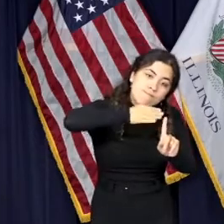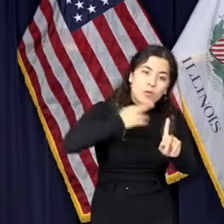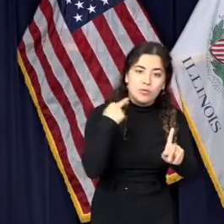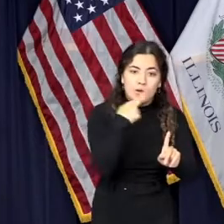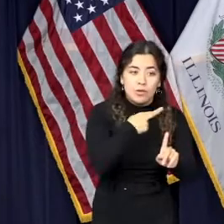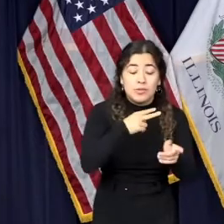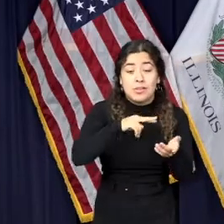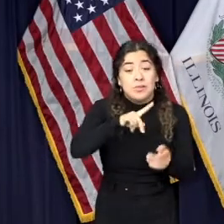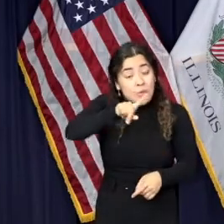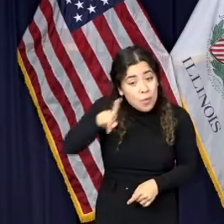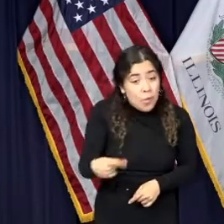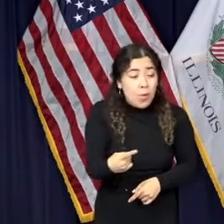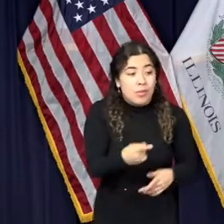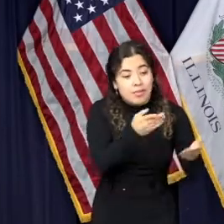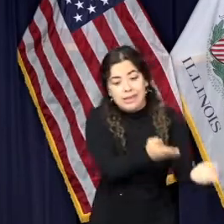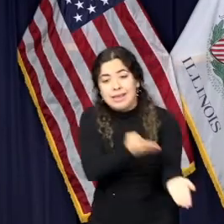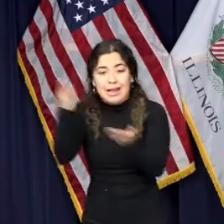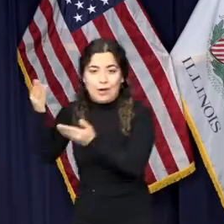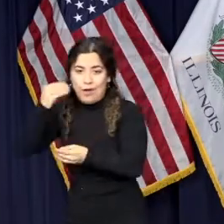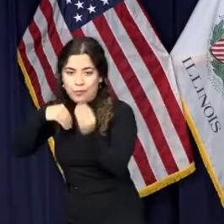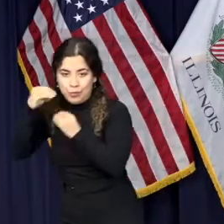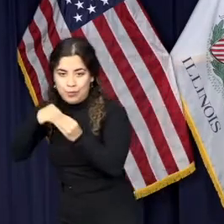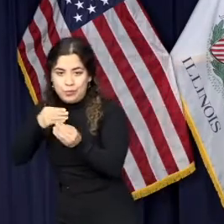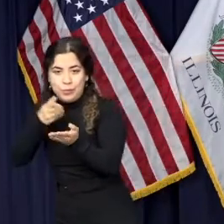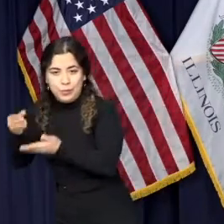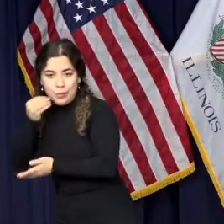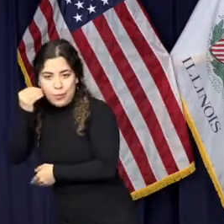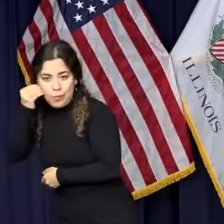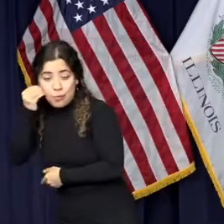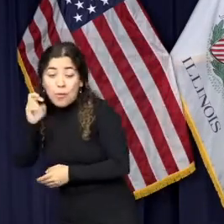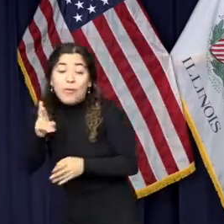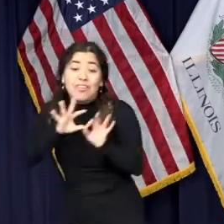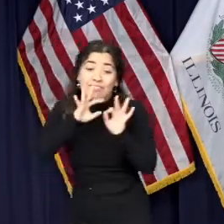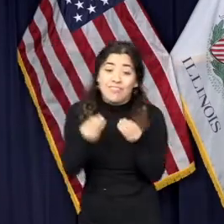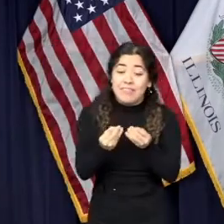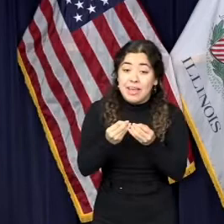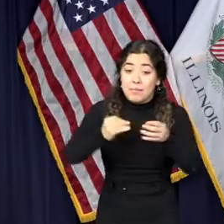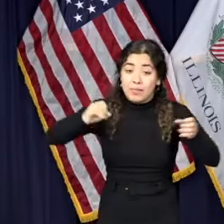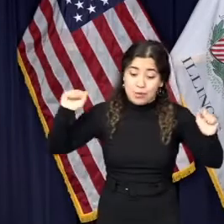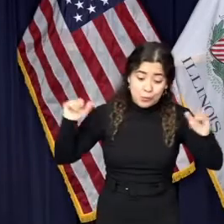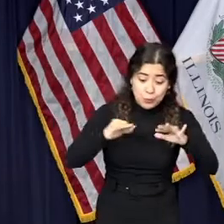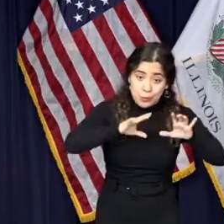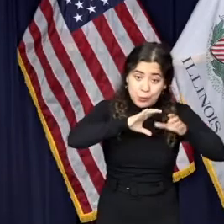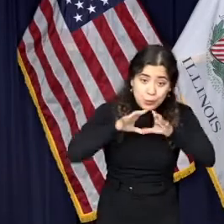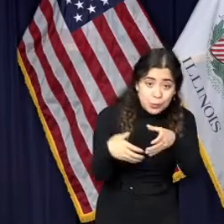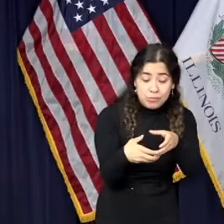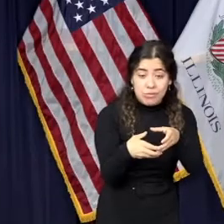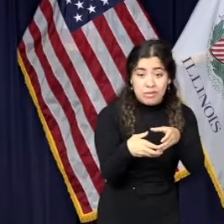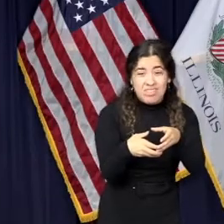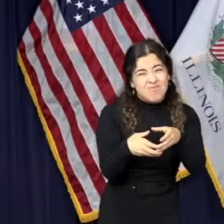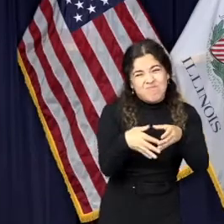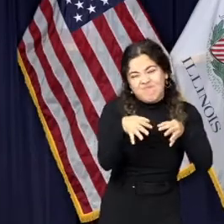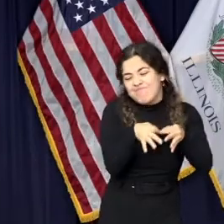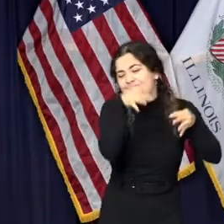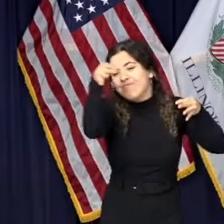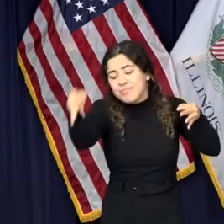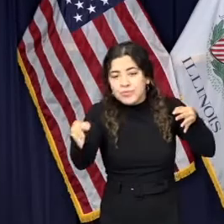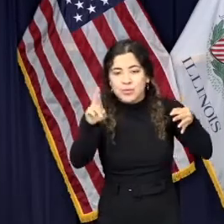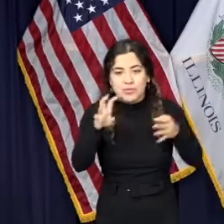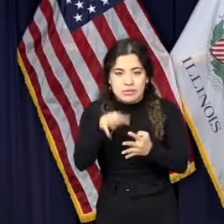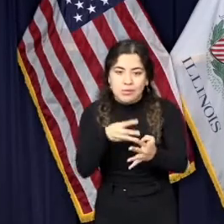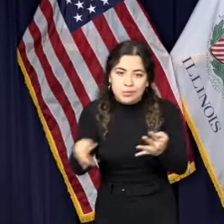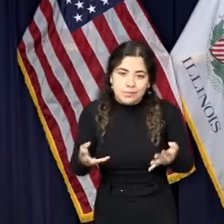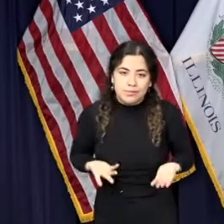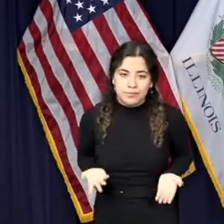takeout only. Maybe the family reunion you were planning for this summer needs to be rescheduled. We are